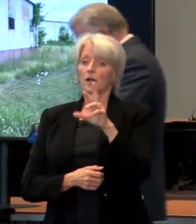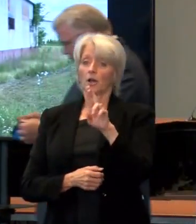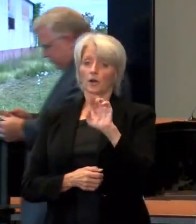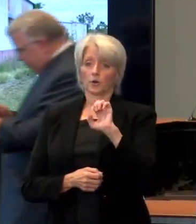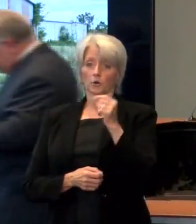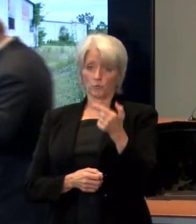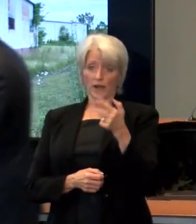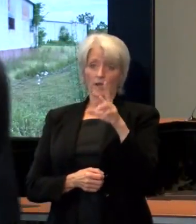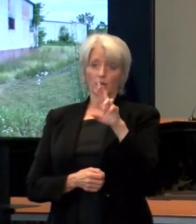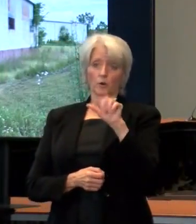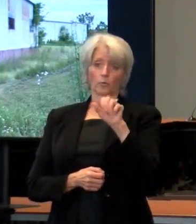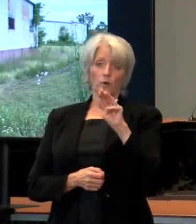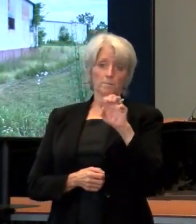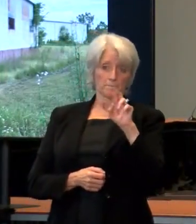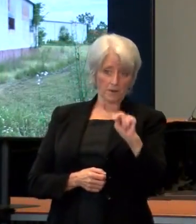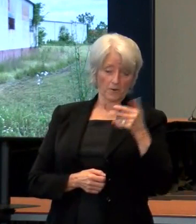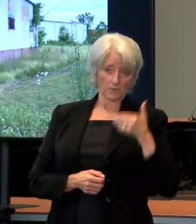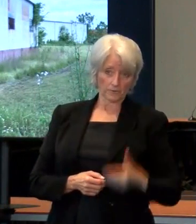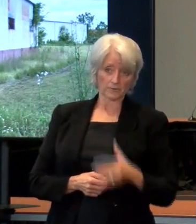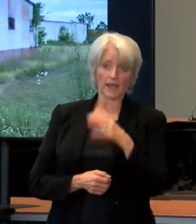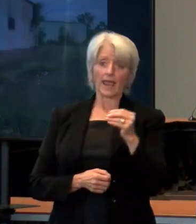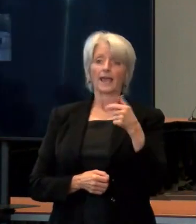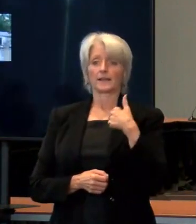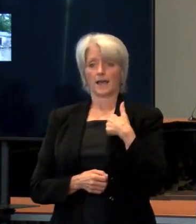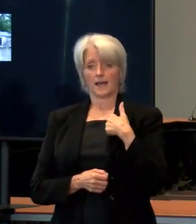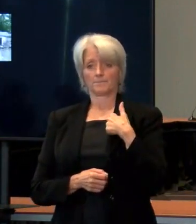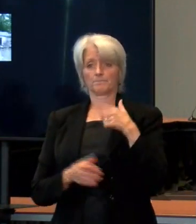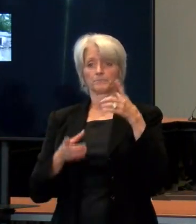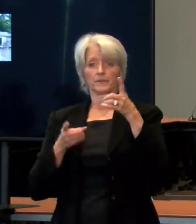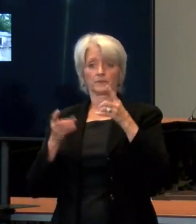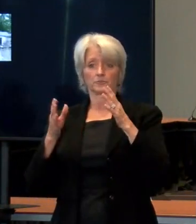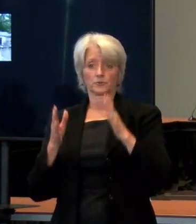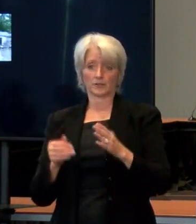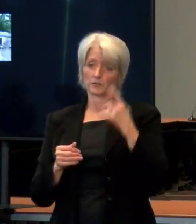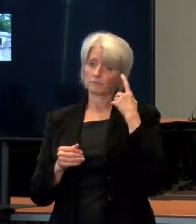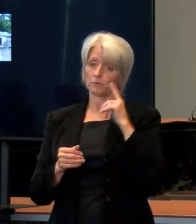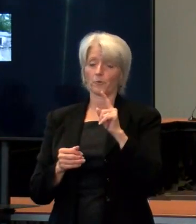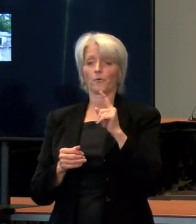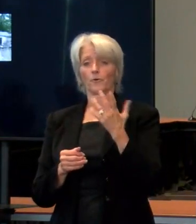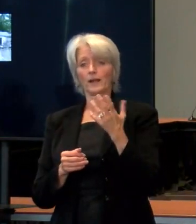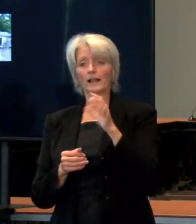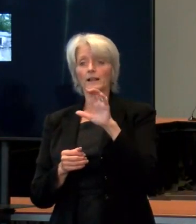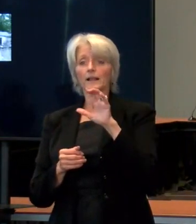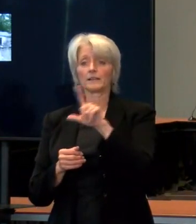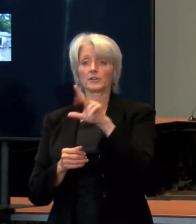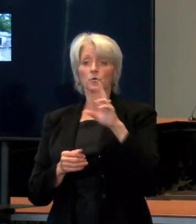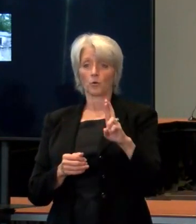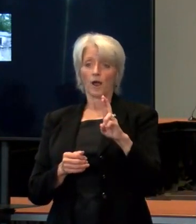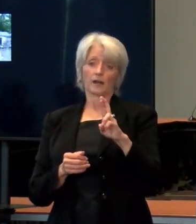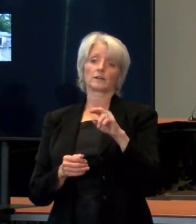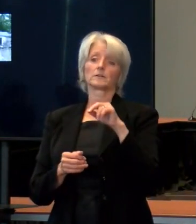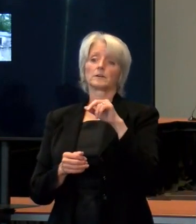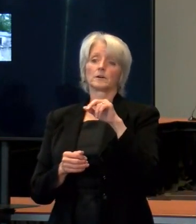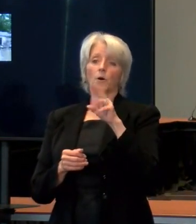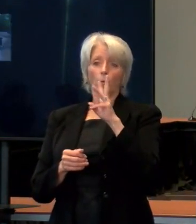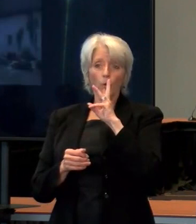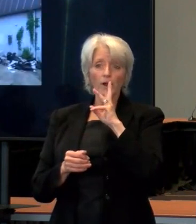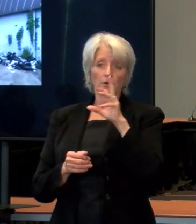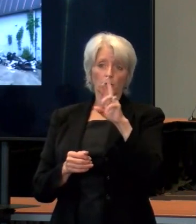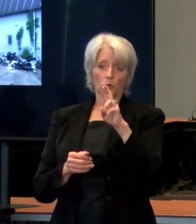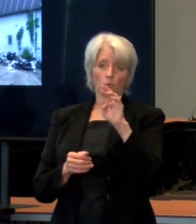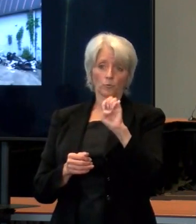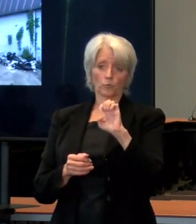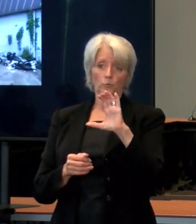Thank you. Greg Ramon is my name, and I am the person in charge of the Little Rock Water Reclamation Authority. Little Rock Water